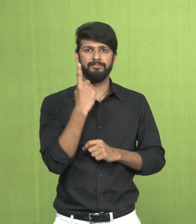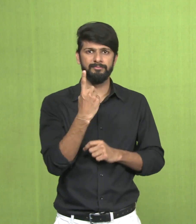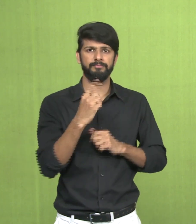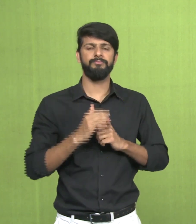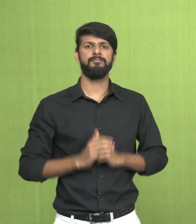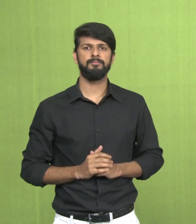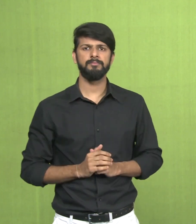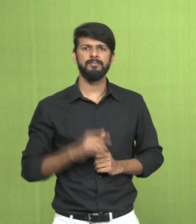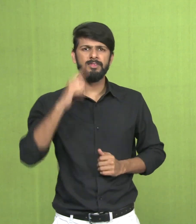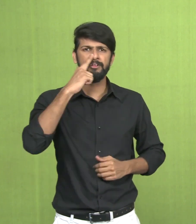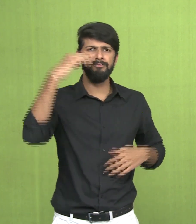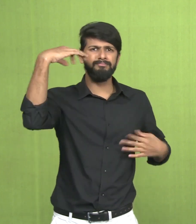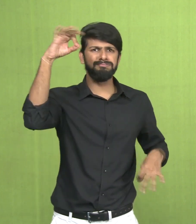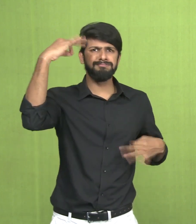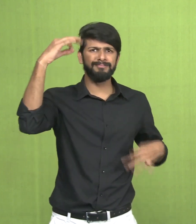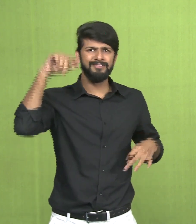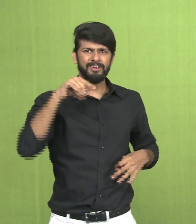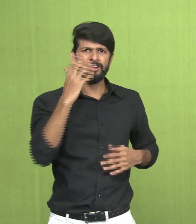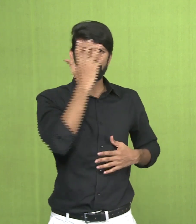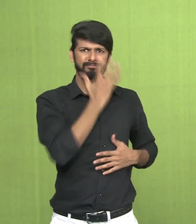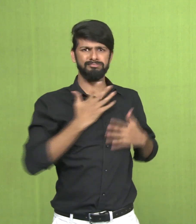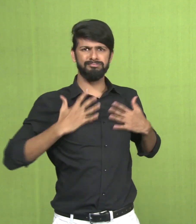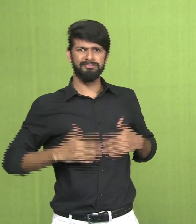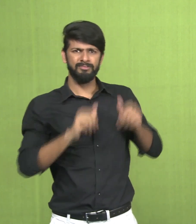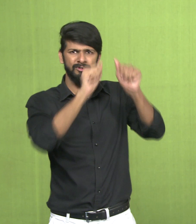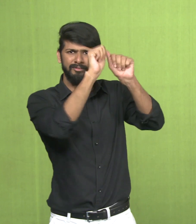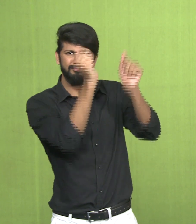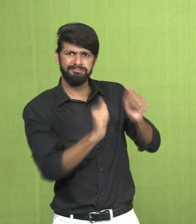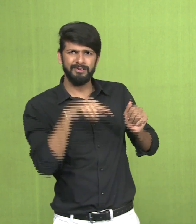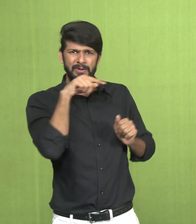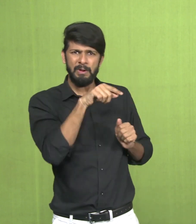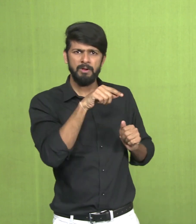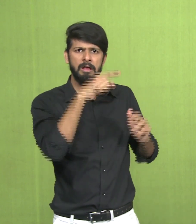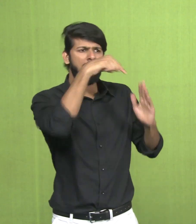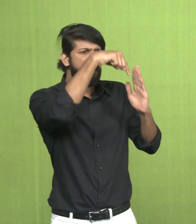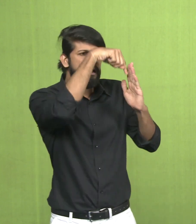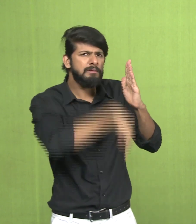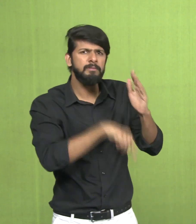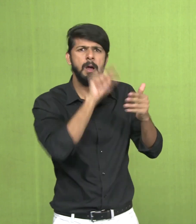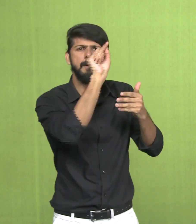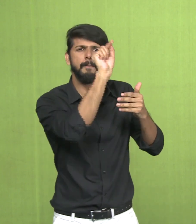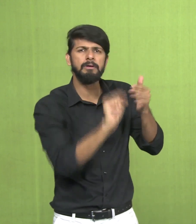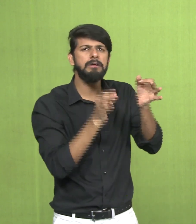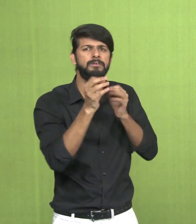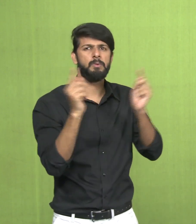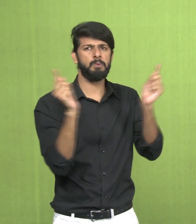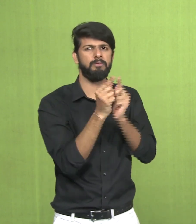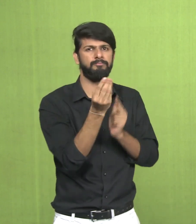Questions related to the dancing girl sculpture. Question number 1. Describe in brief the figurine of the dancing girl in